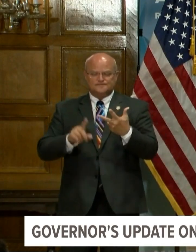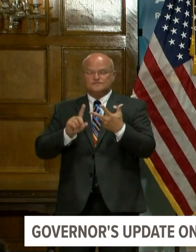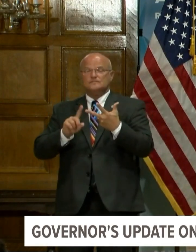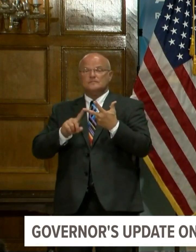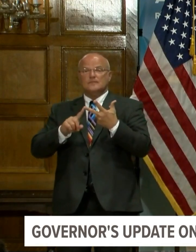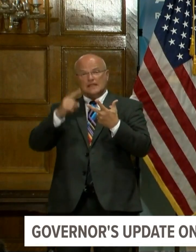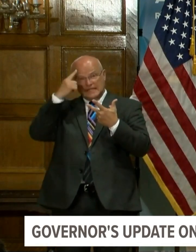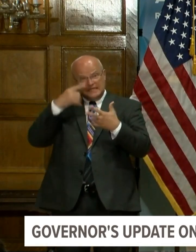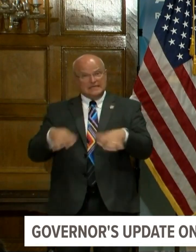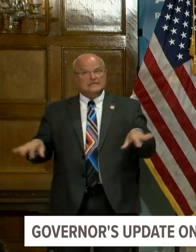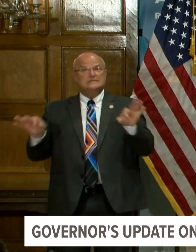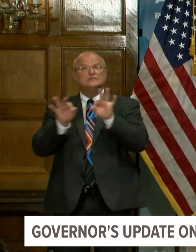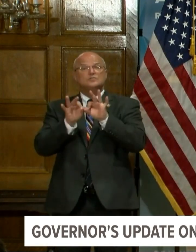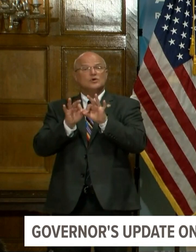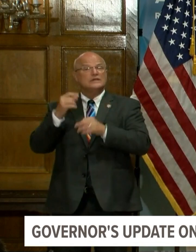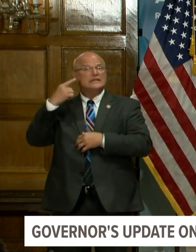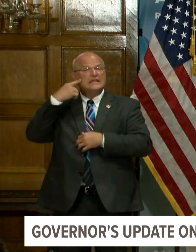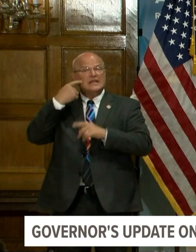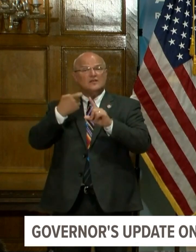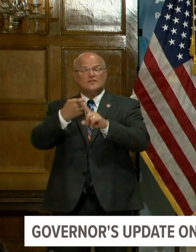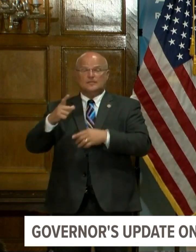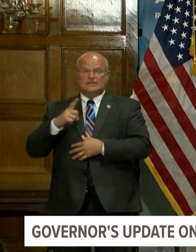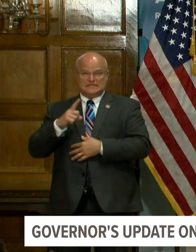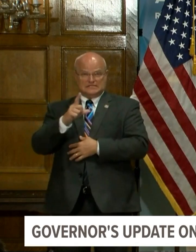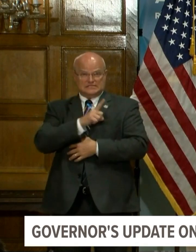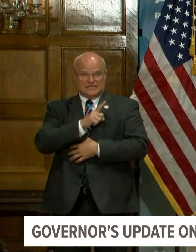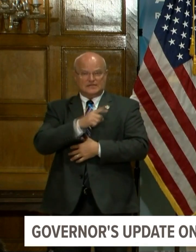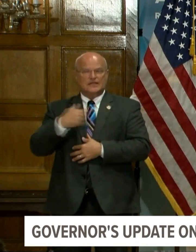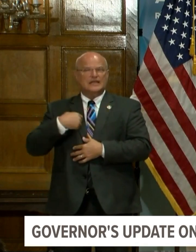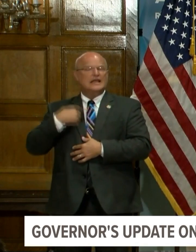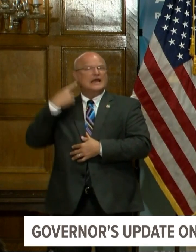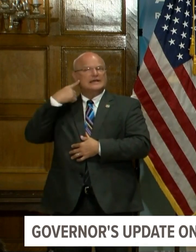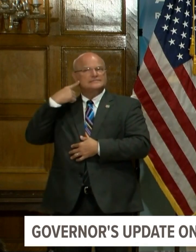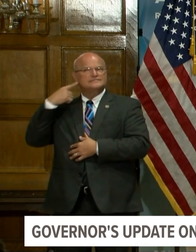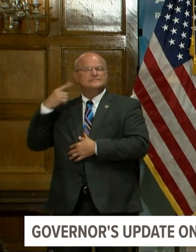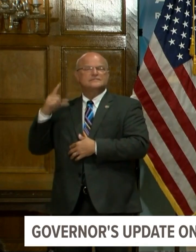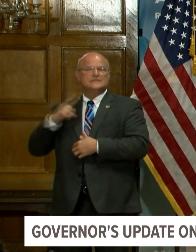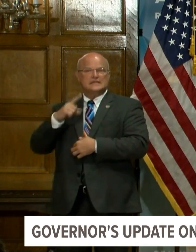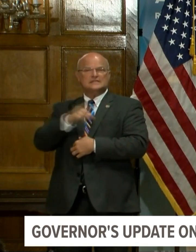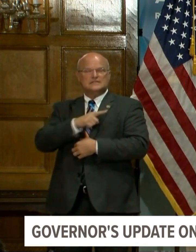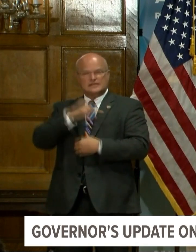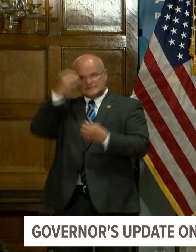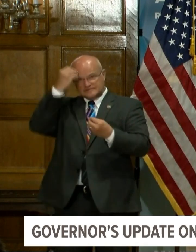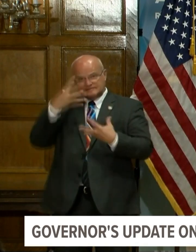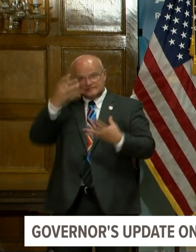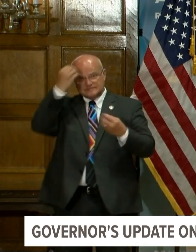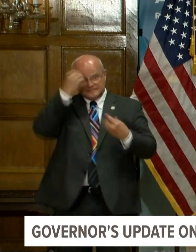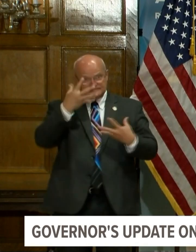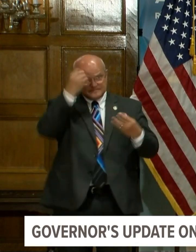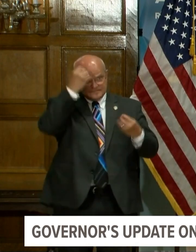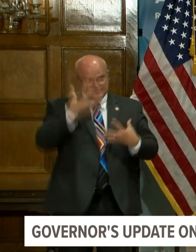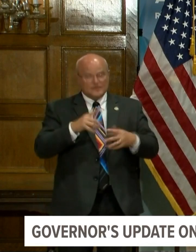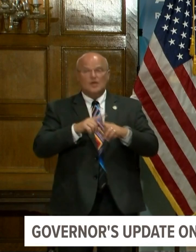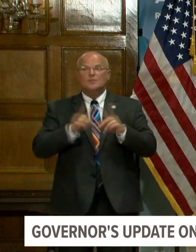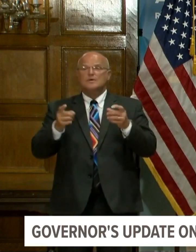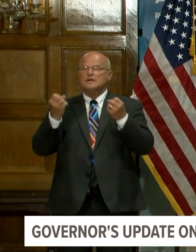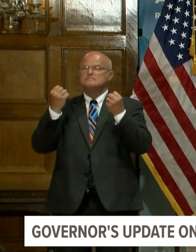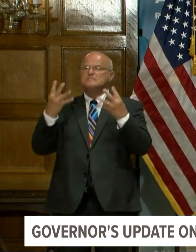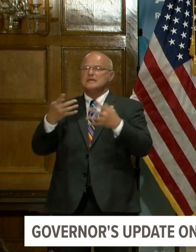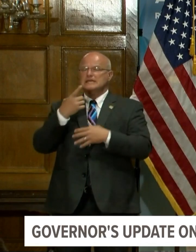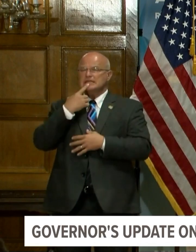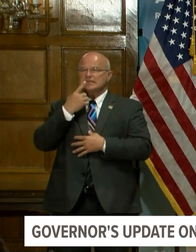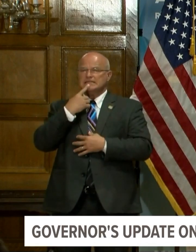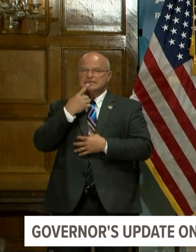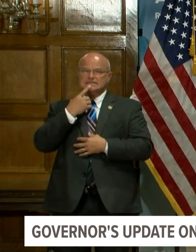it's important to hear from legislators, and I've heard from legislators that have a lot of different views, but many of them